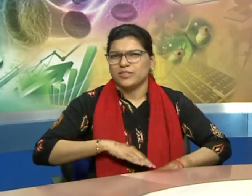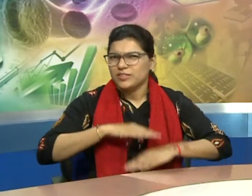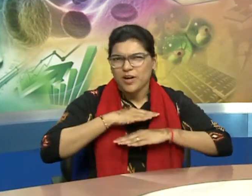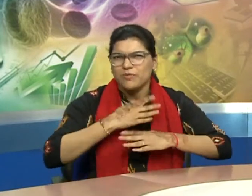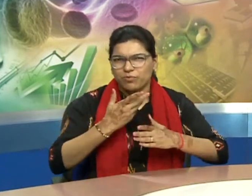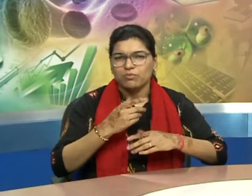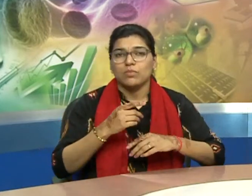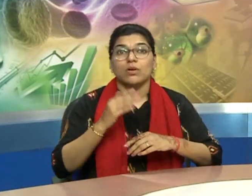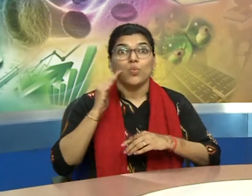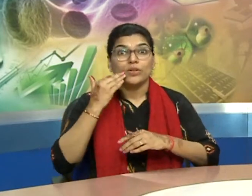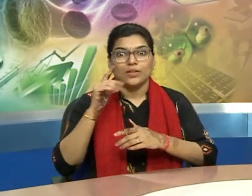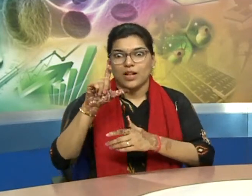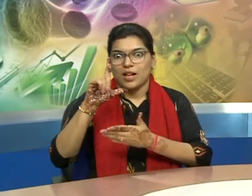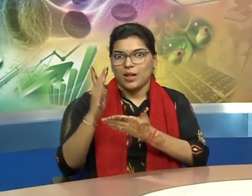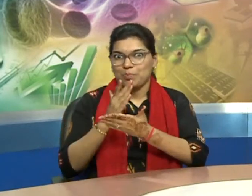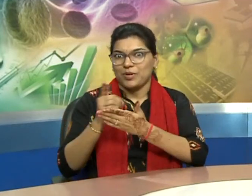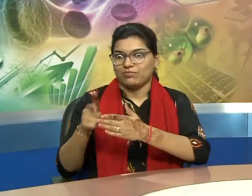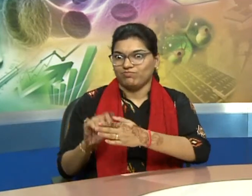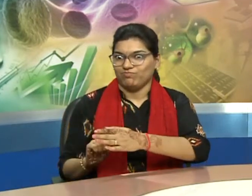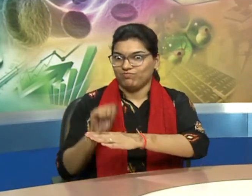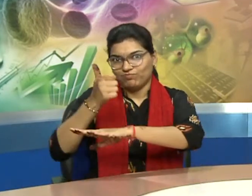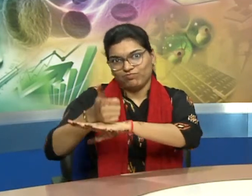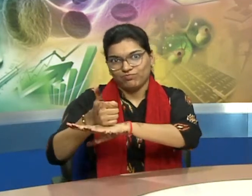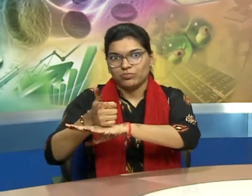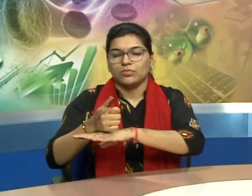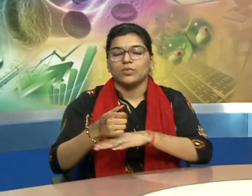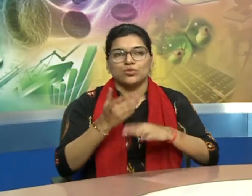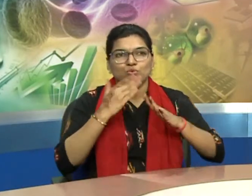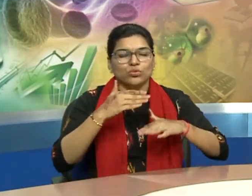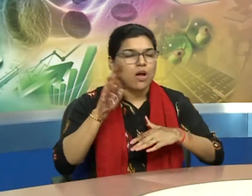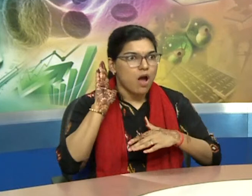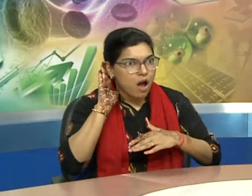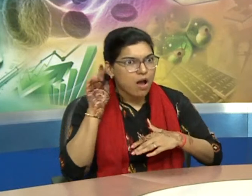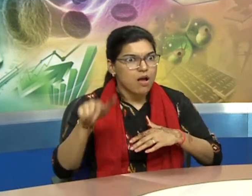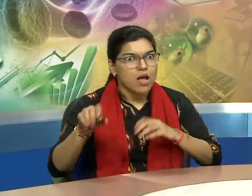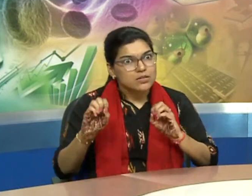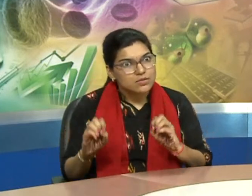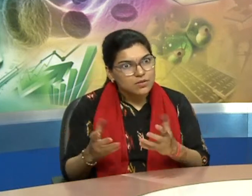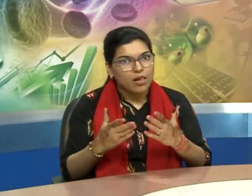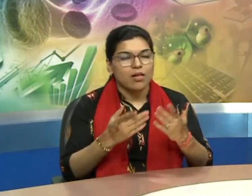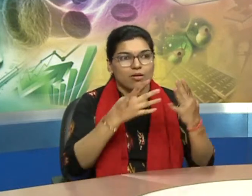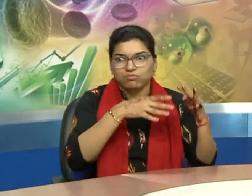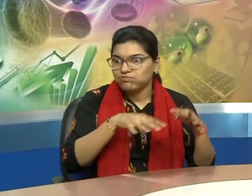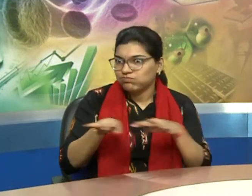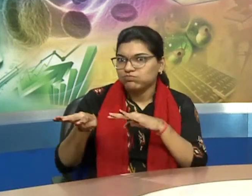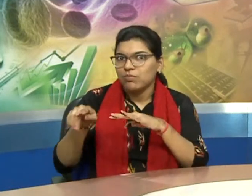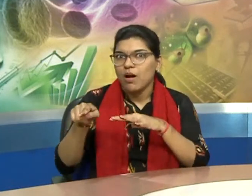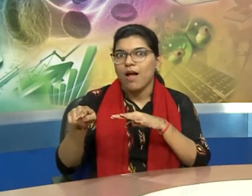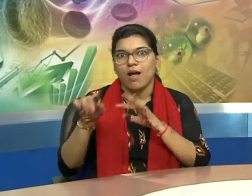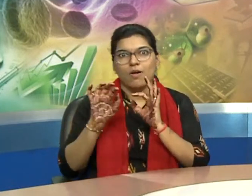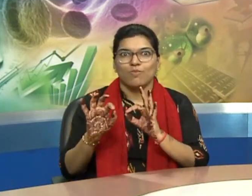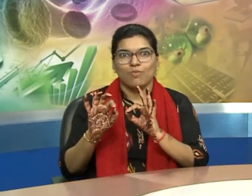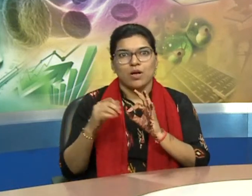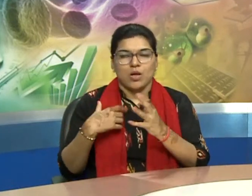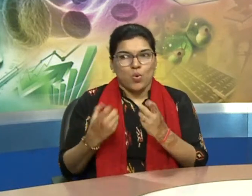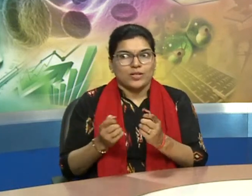We already know that in order to attract students to the library and to create interest